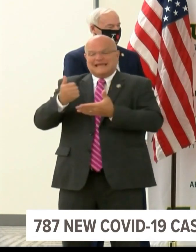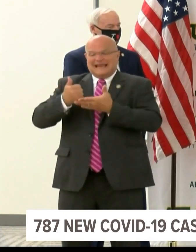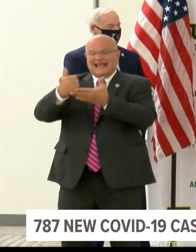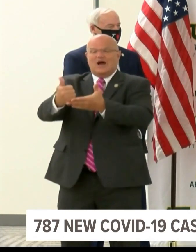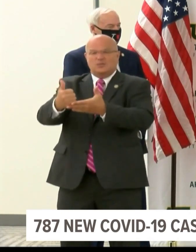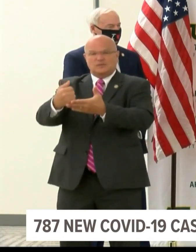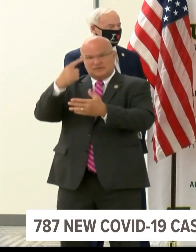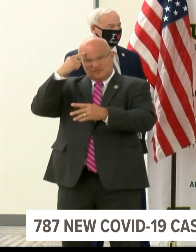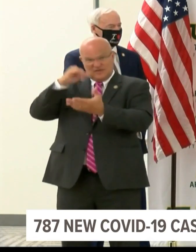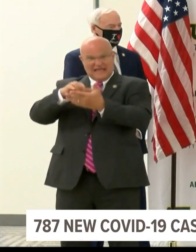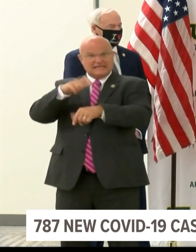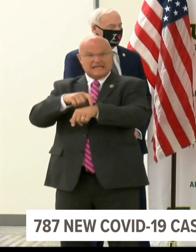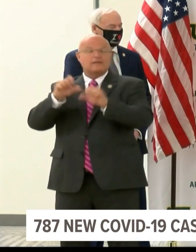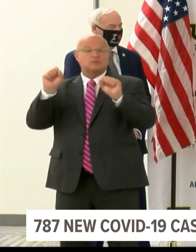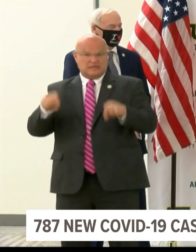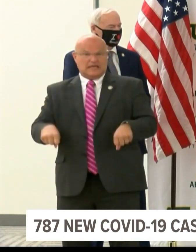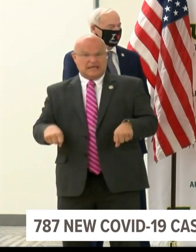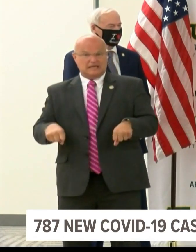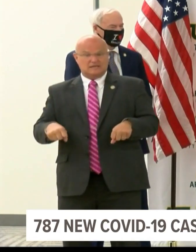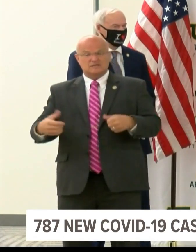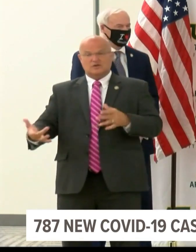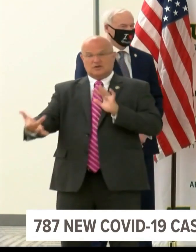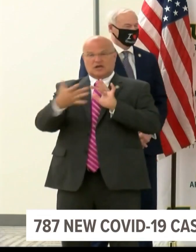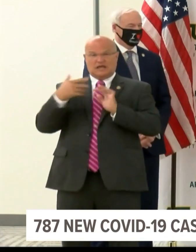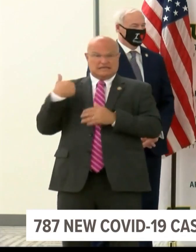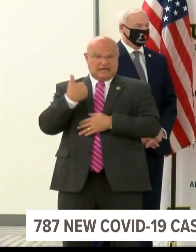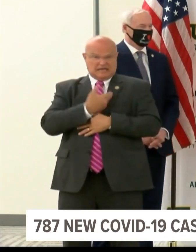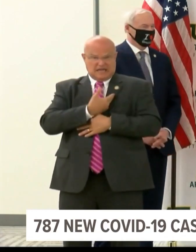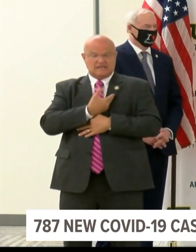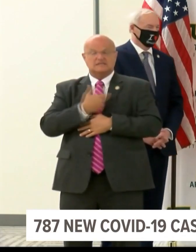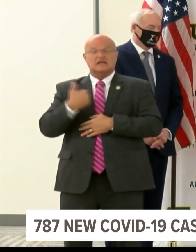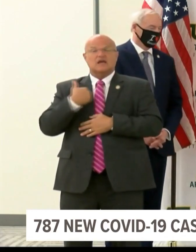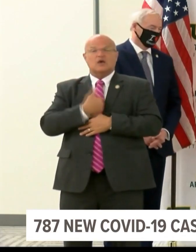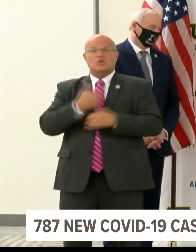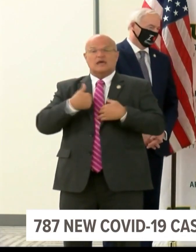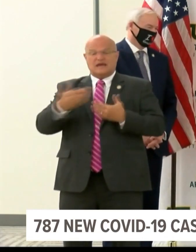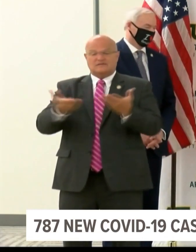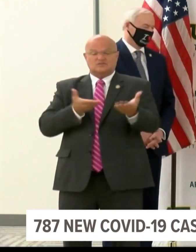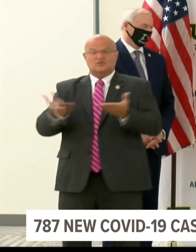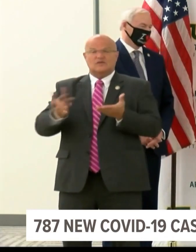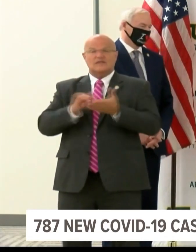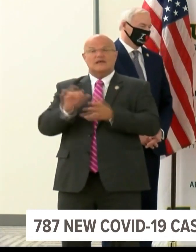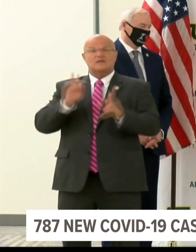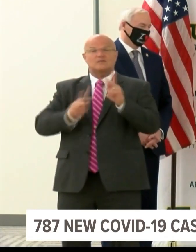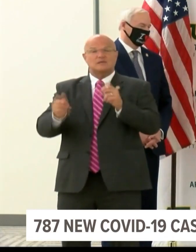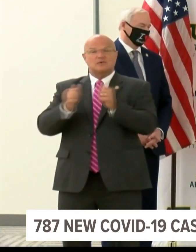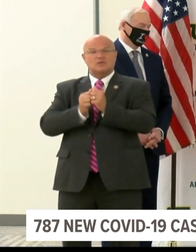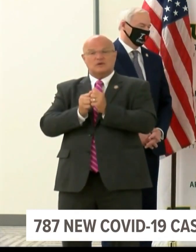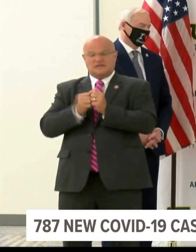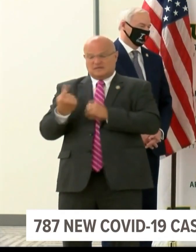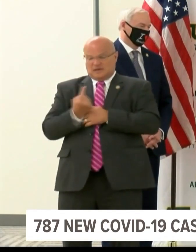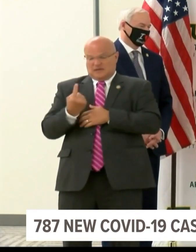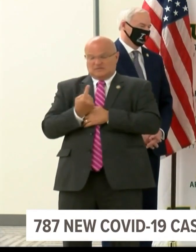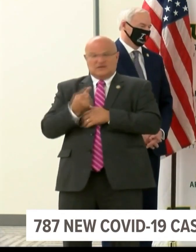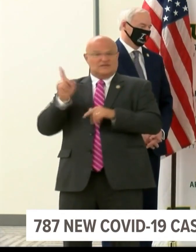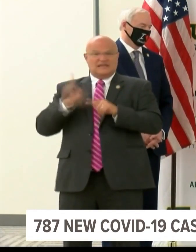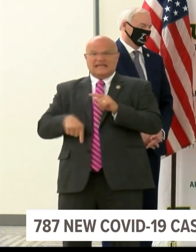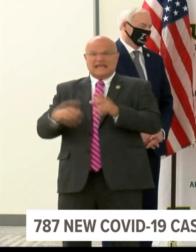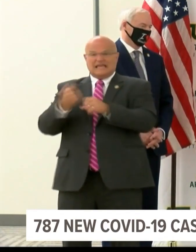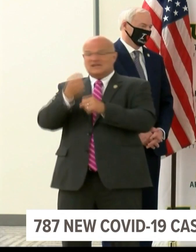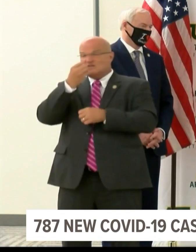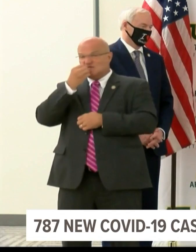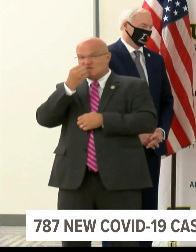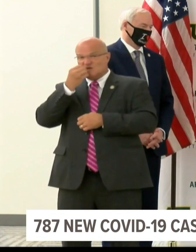house them for that period of time. So that's an option. And then we also have services so that people, if they're by themselves and they can't get